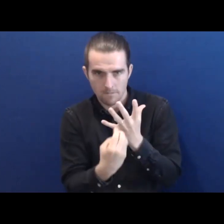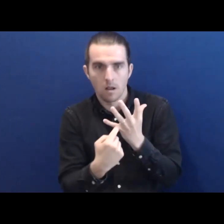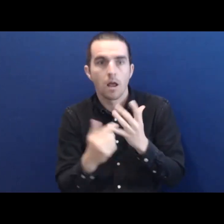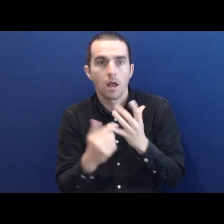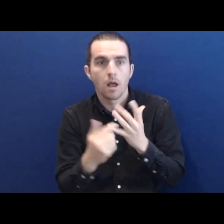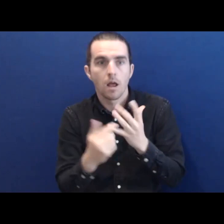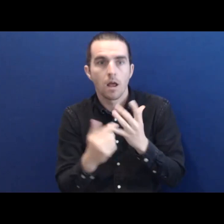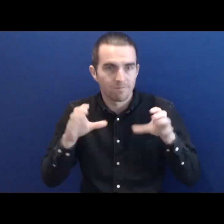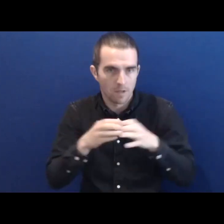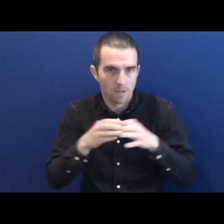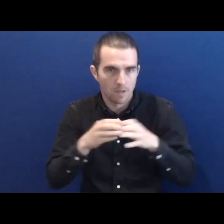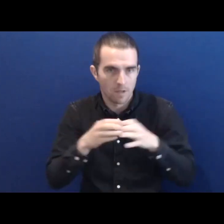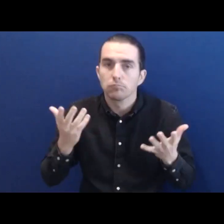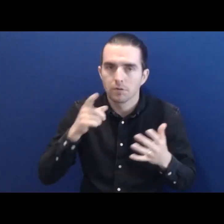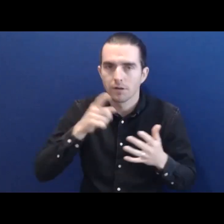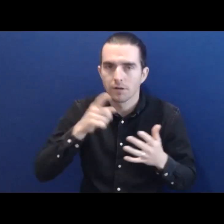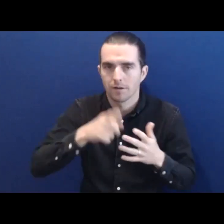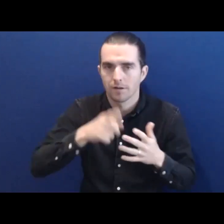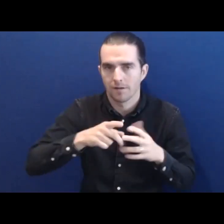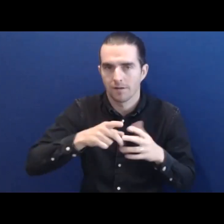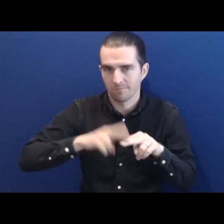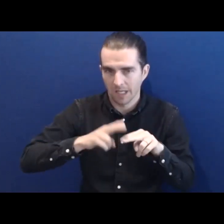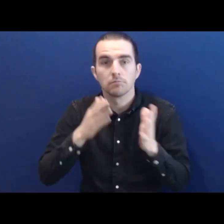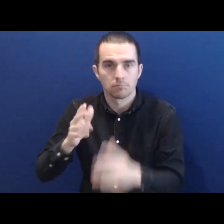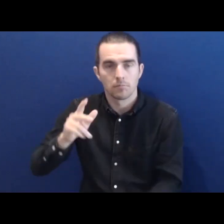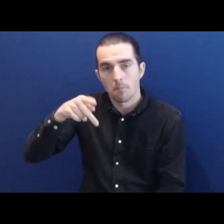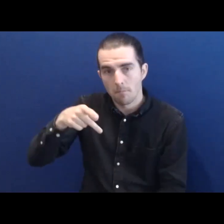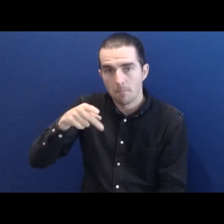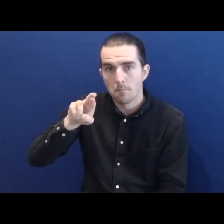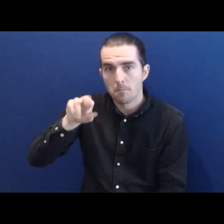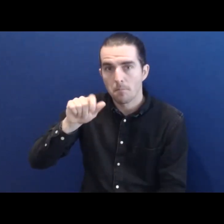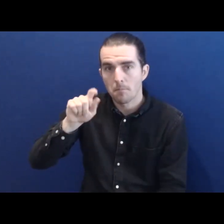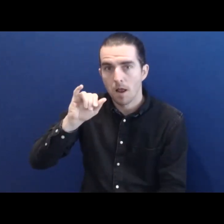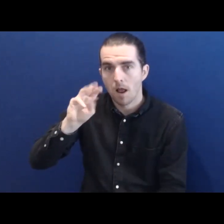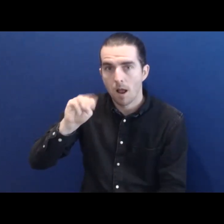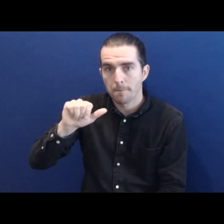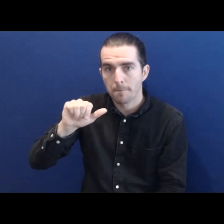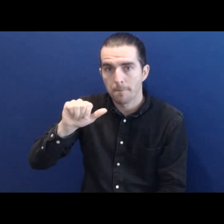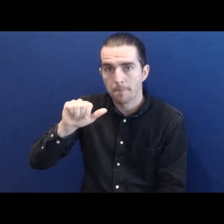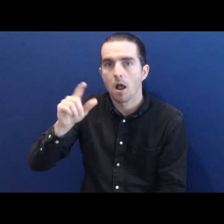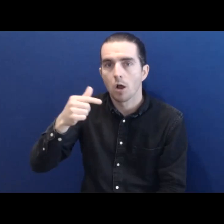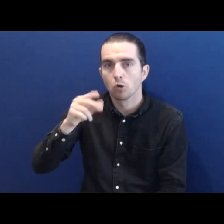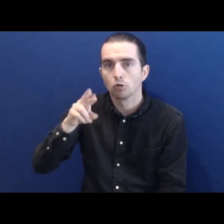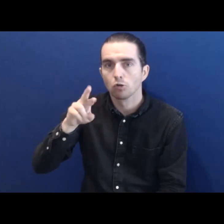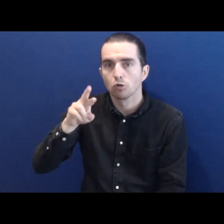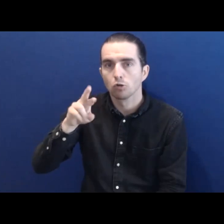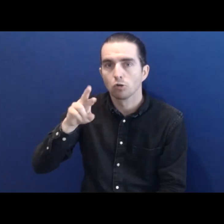Nepal. We have Agustino Lado from the South Sudan Union of Persons with Disabilities.